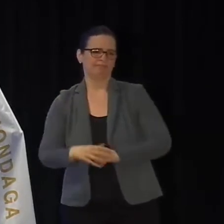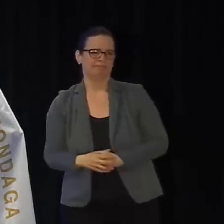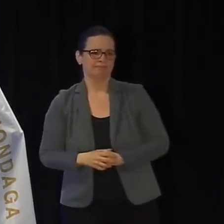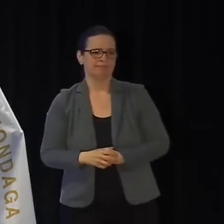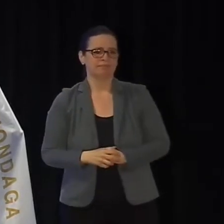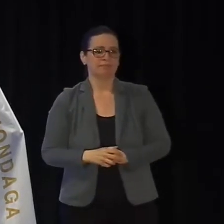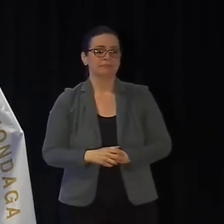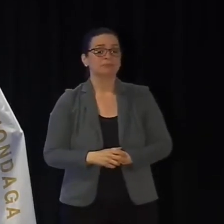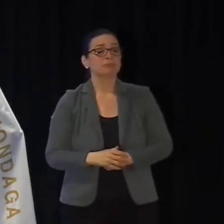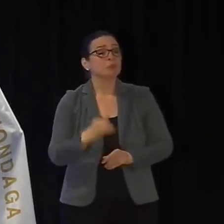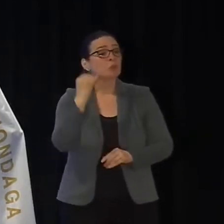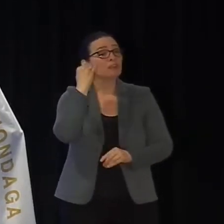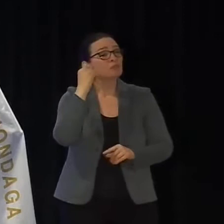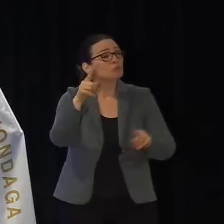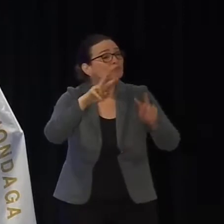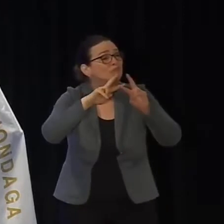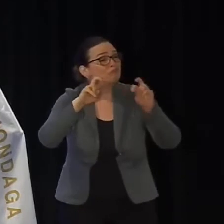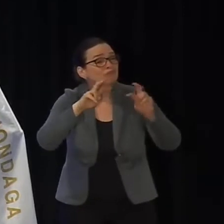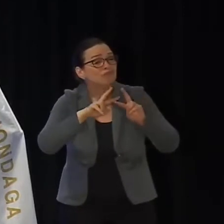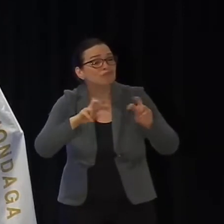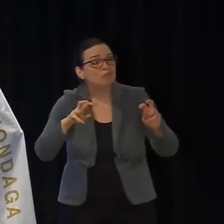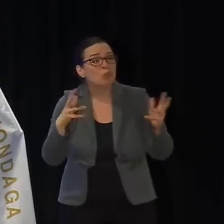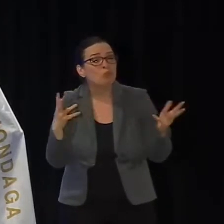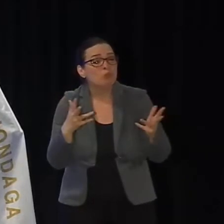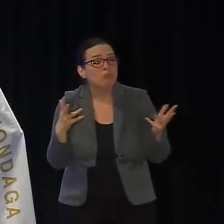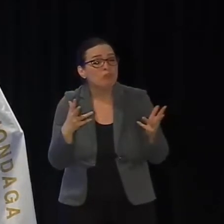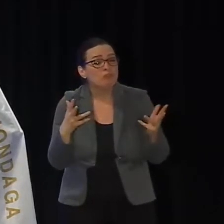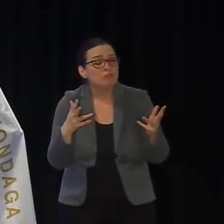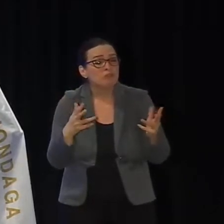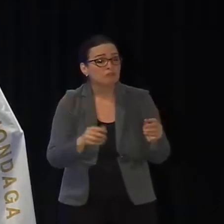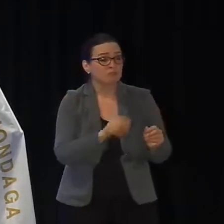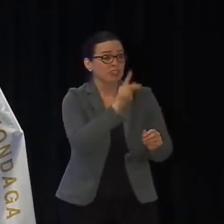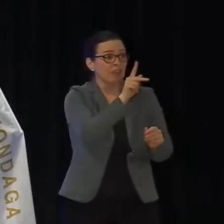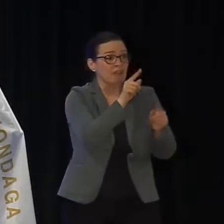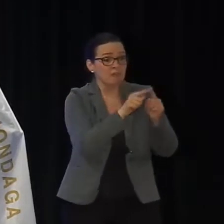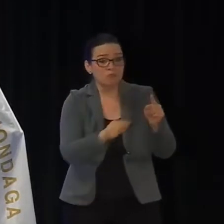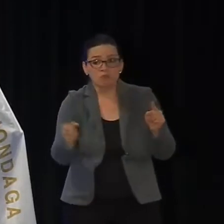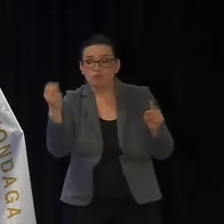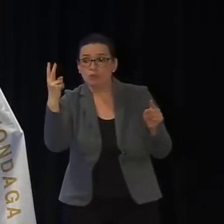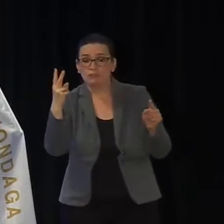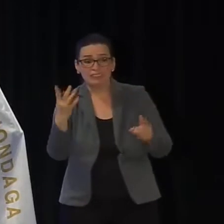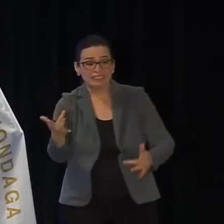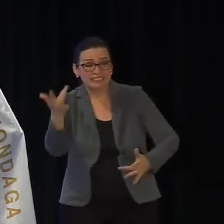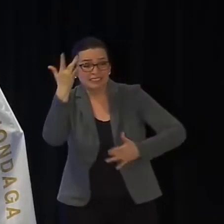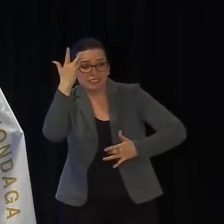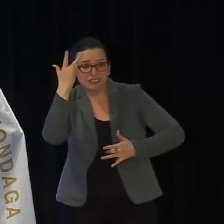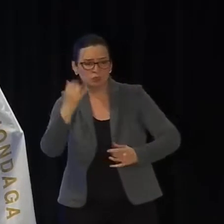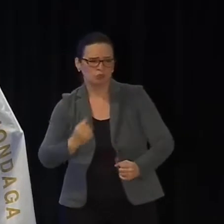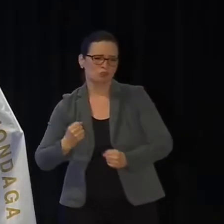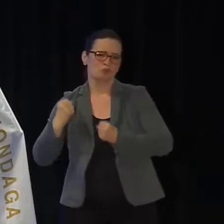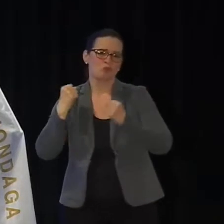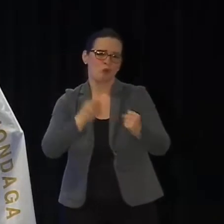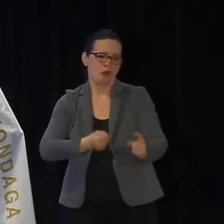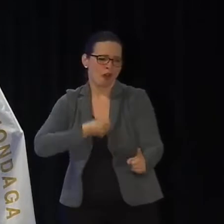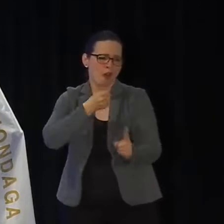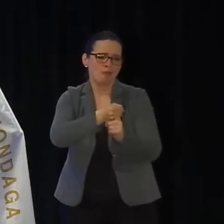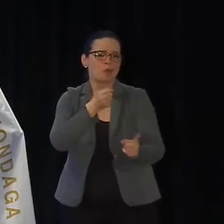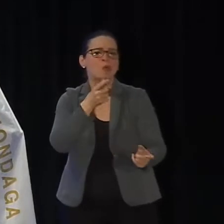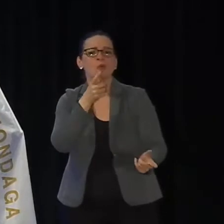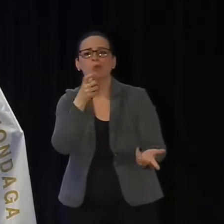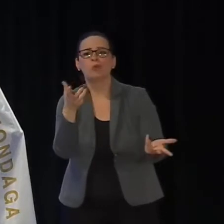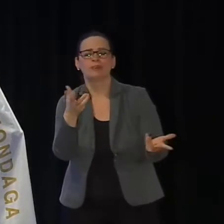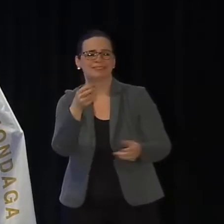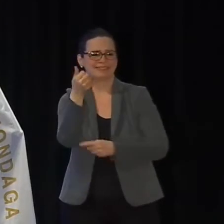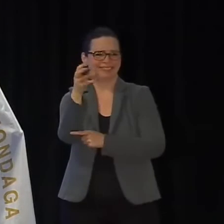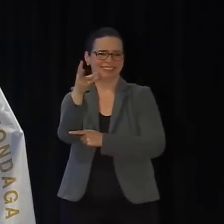if you look at any K through 12 cases, predominantly your 16 and 17-year-olds.